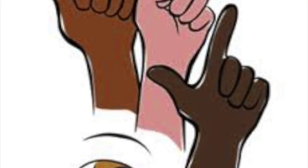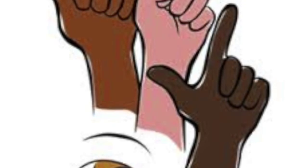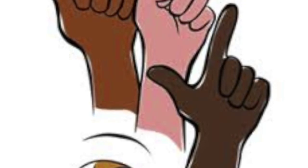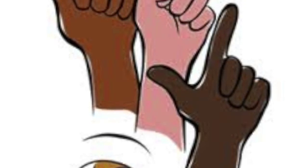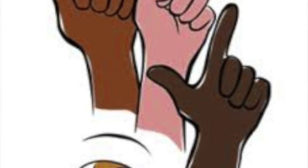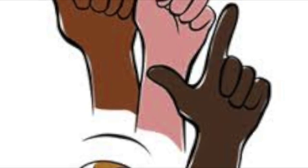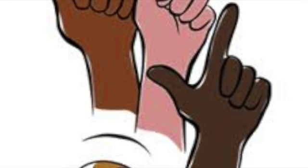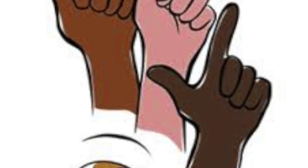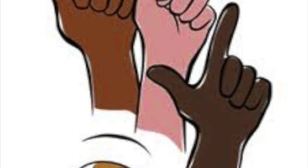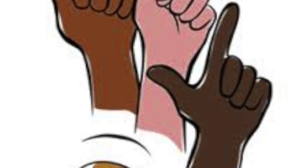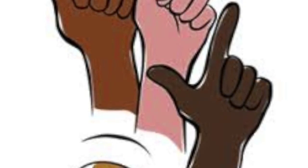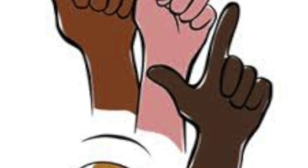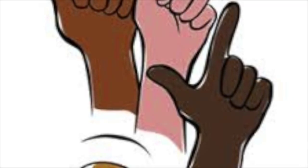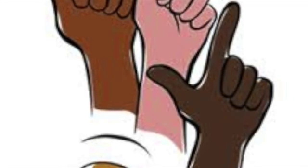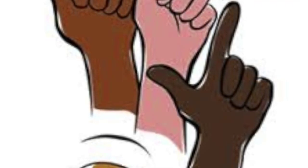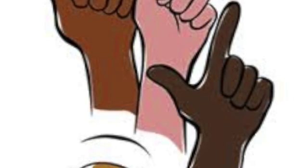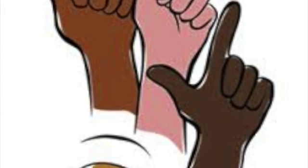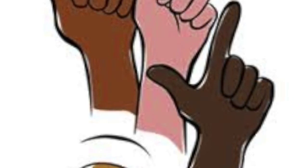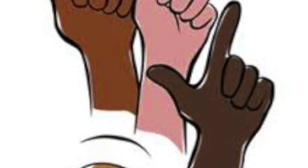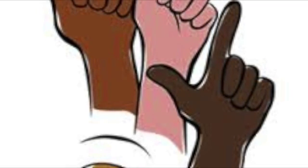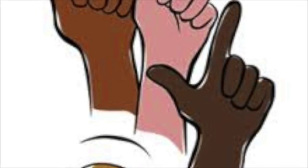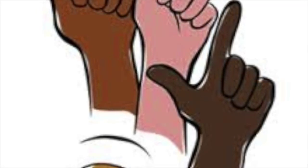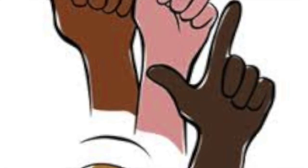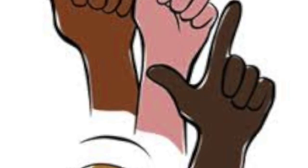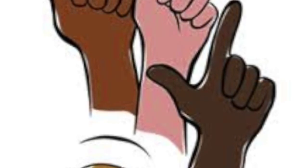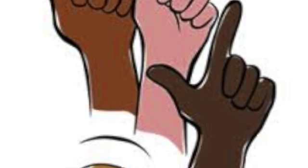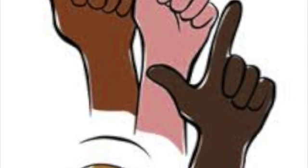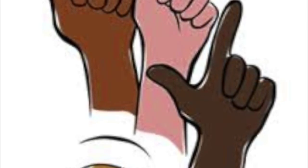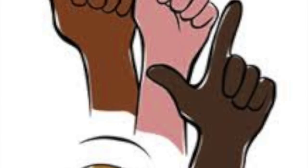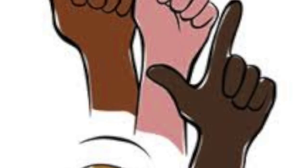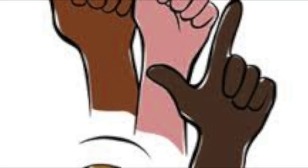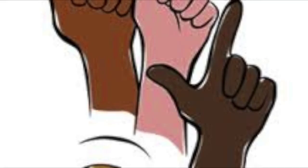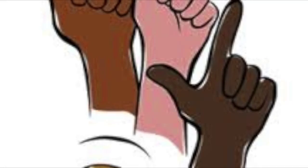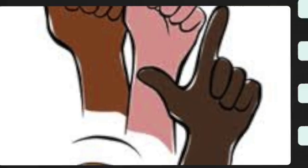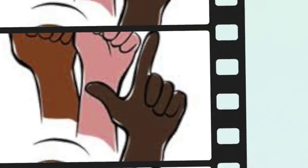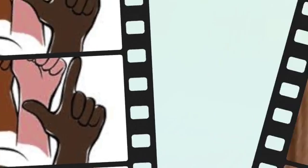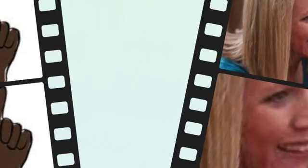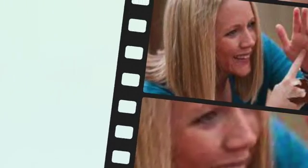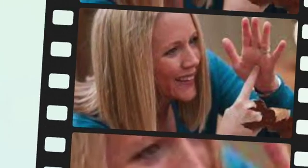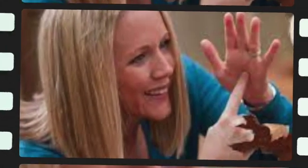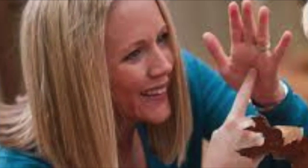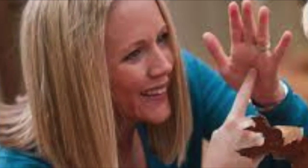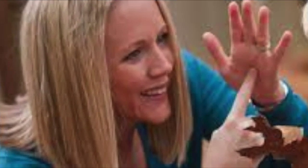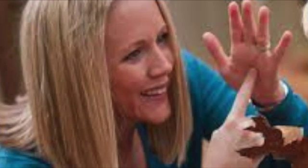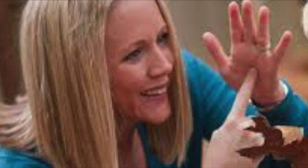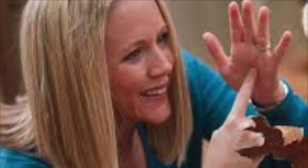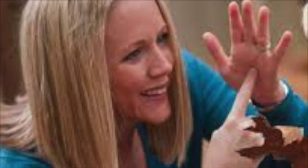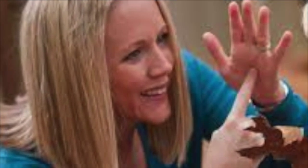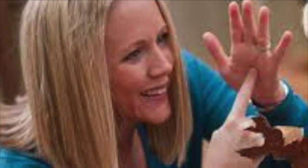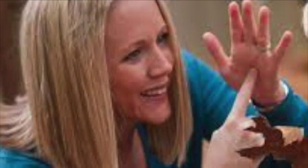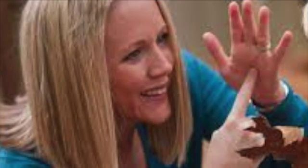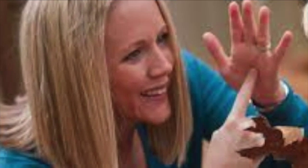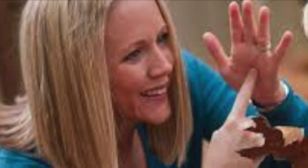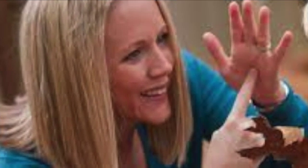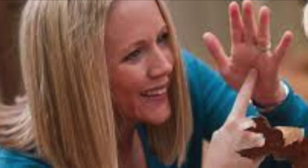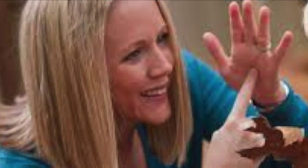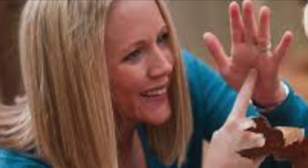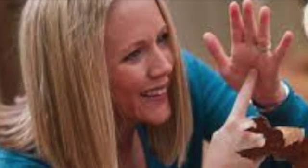Sign Language. I didn't realize that it was the same type of language that Spanish is to a Hispanic person.